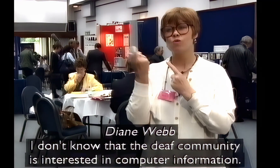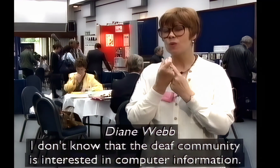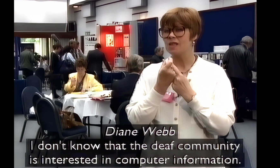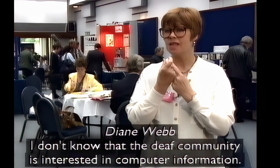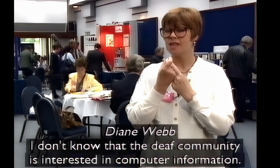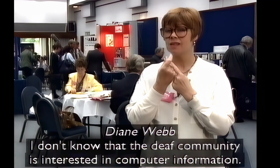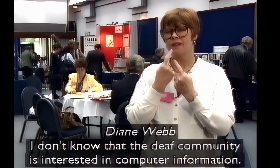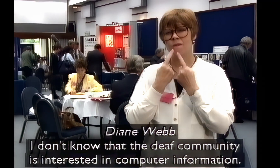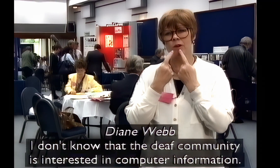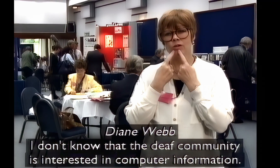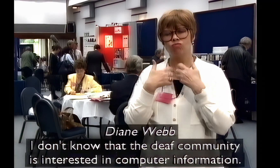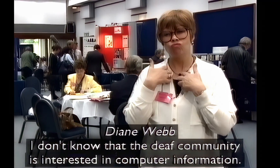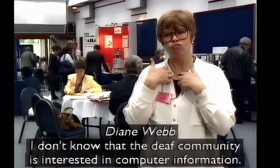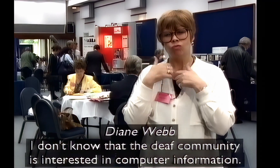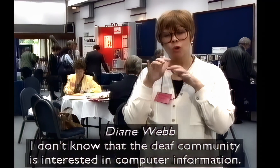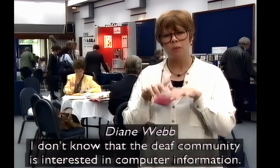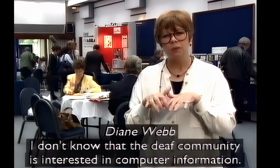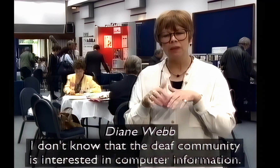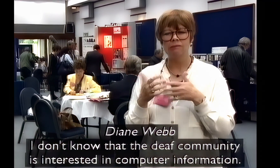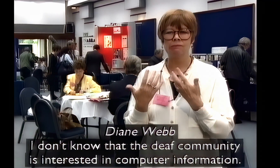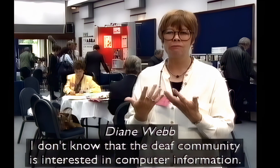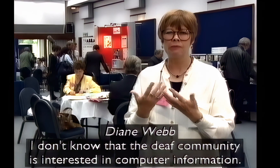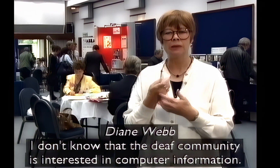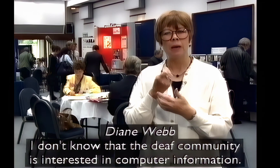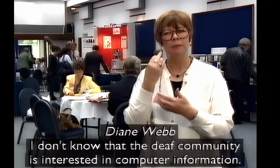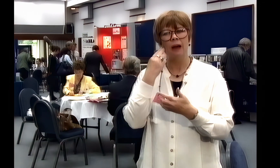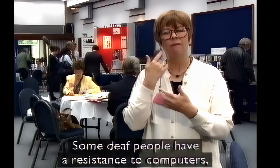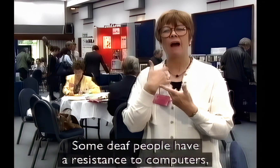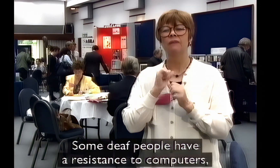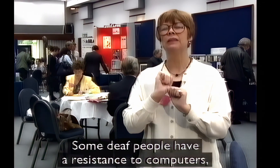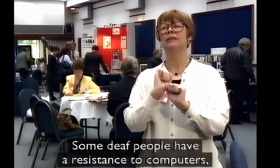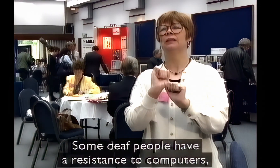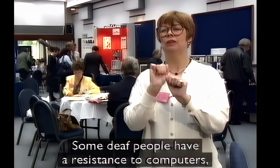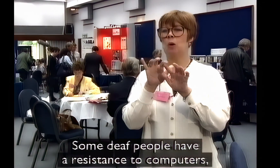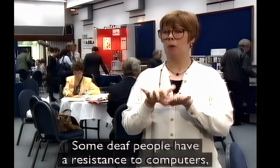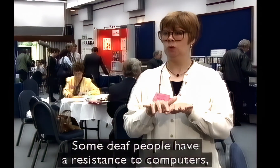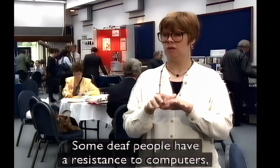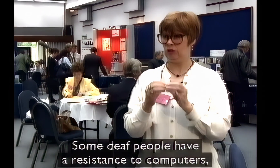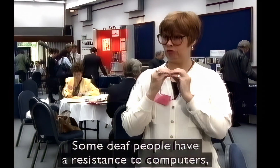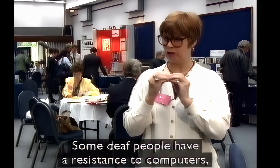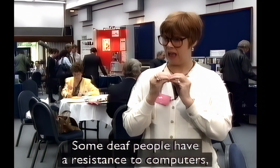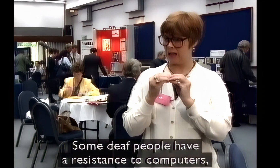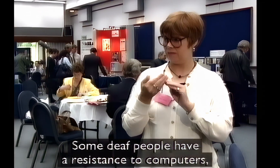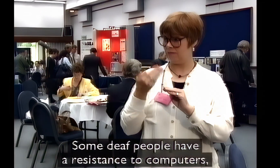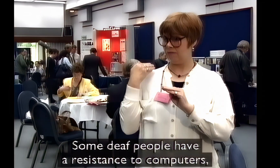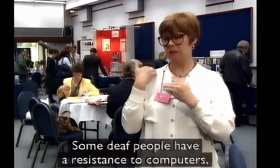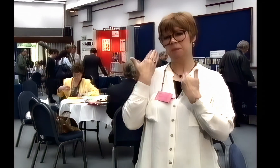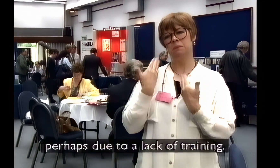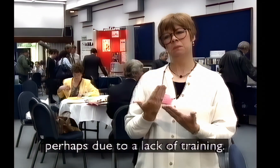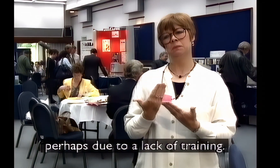I don't know that the deaf community is interested in computer information. Some deaf people have a resistance to computers, probably due to a lack of training